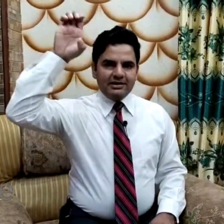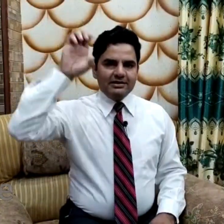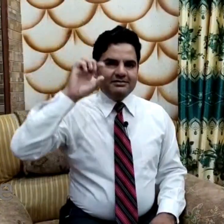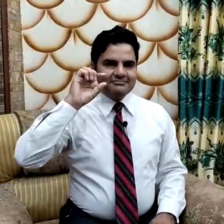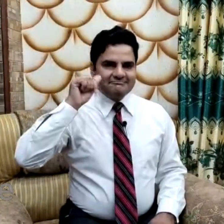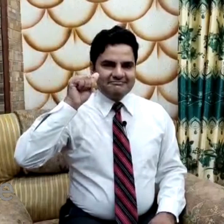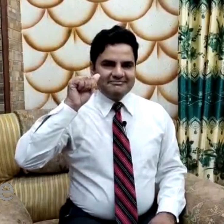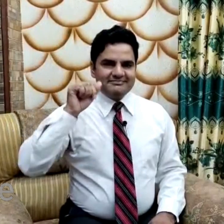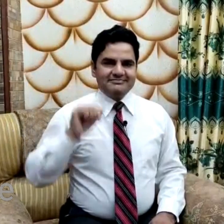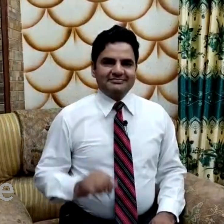he,